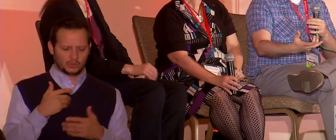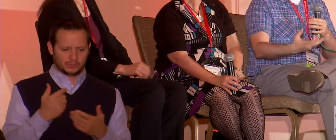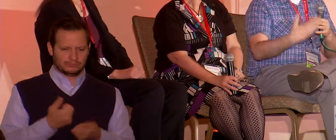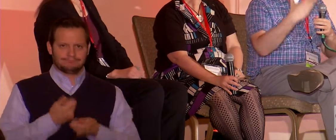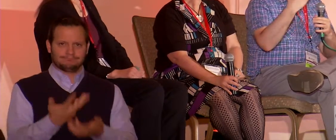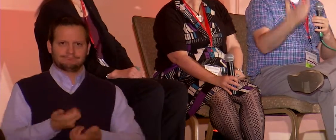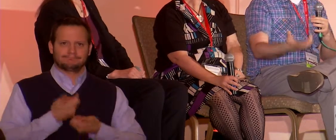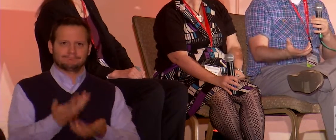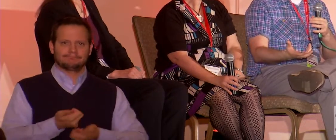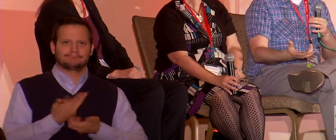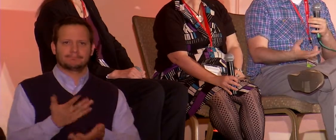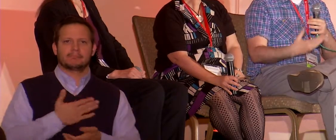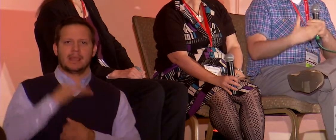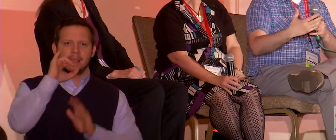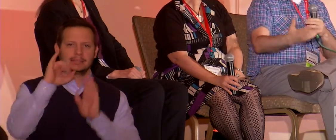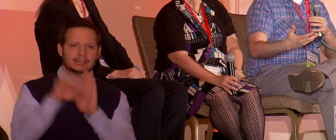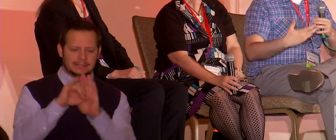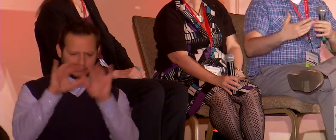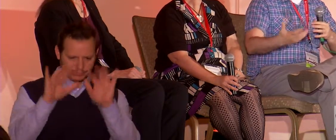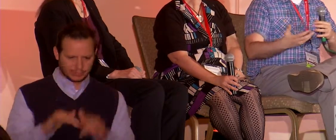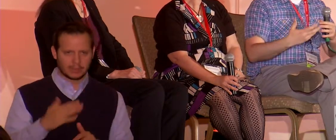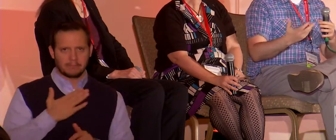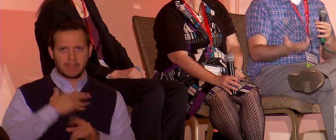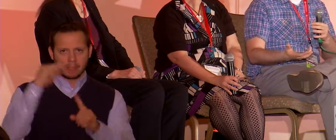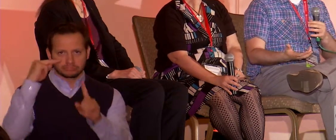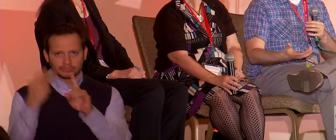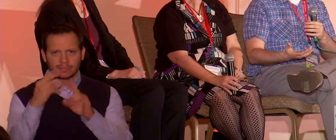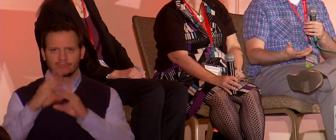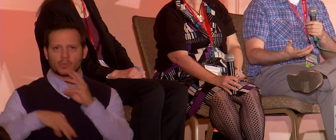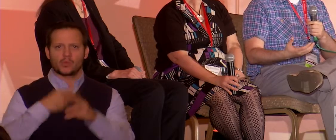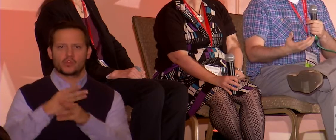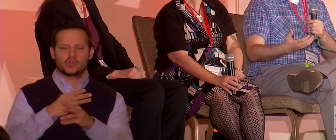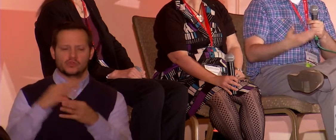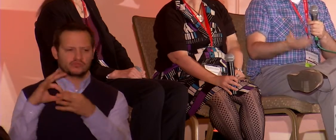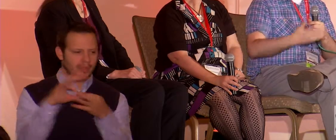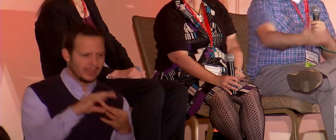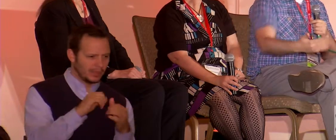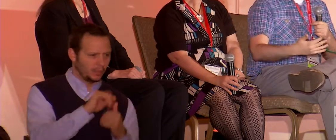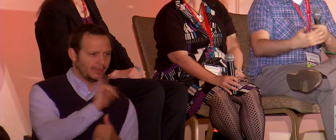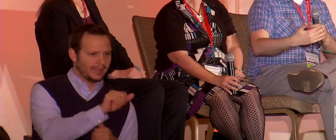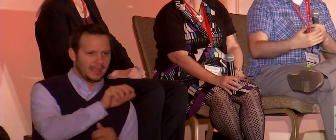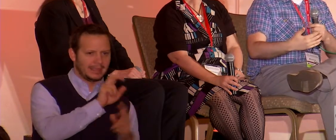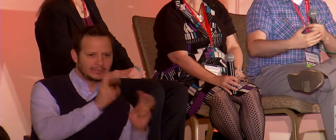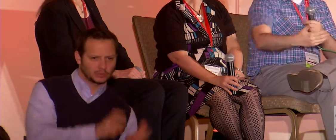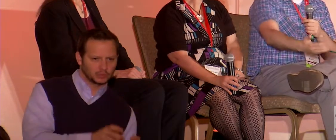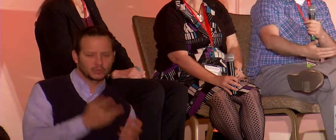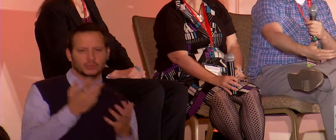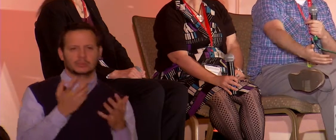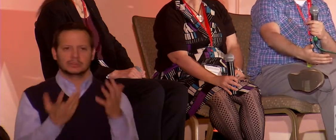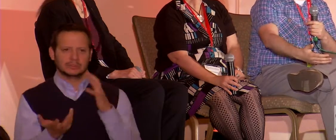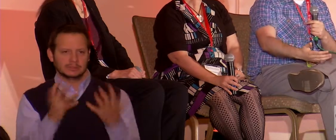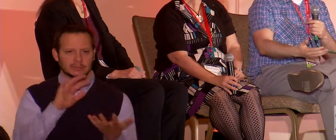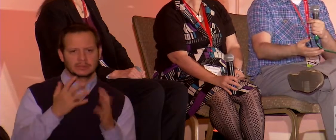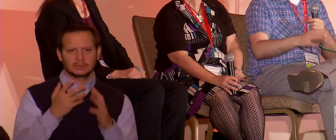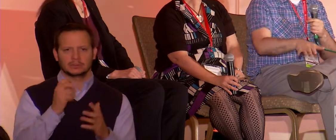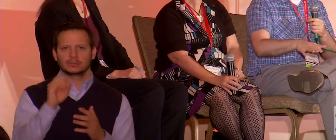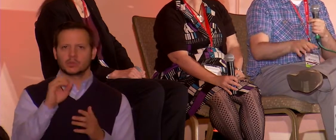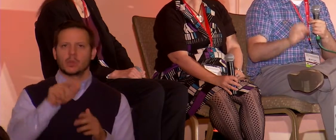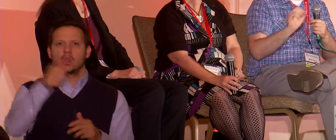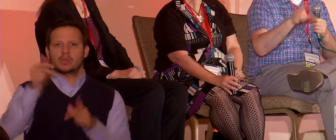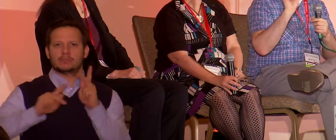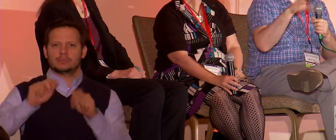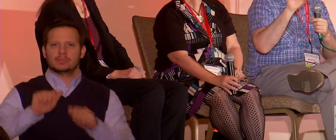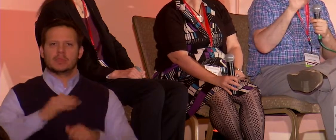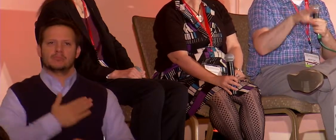identity meant and how I was seeing the world and how I was relating to these different issues in a way that other people could appreciate, as opposed to just